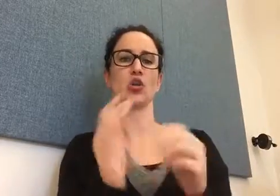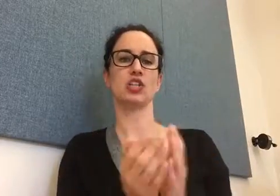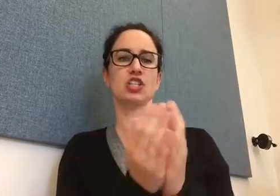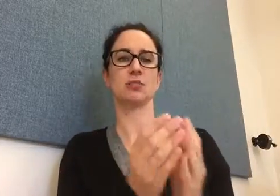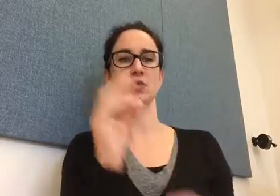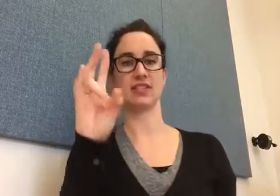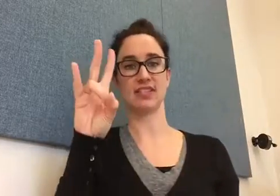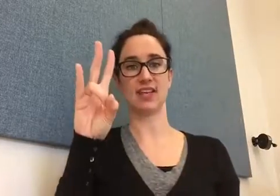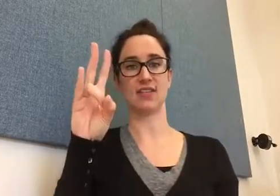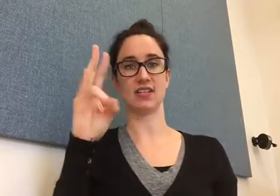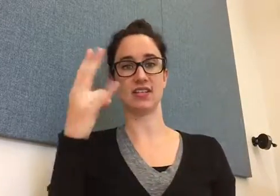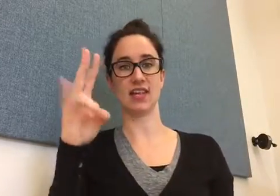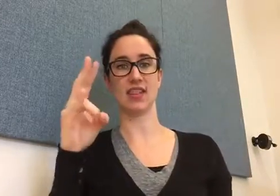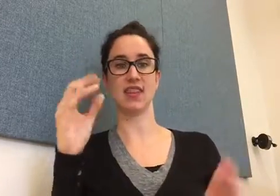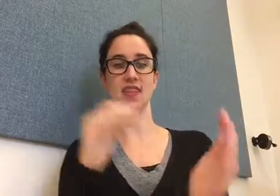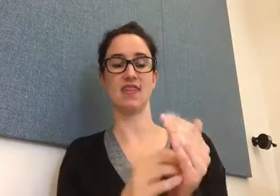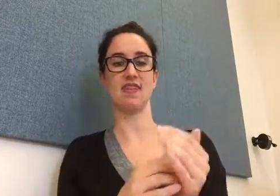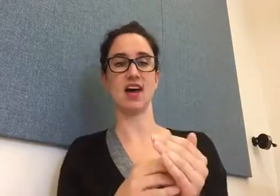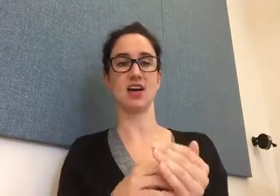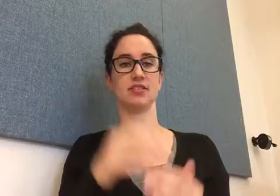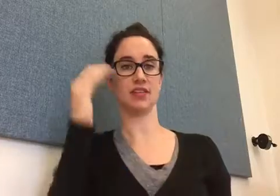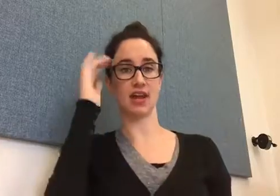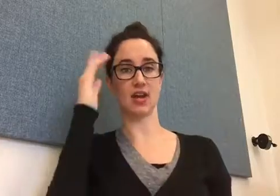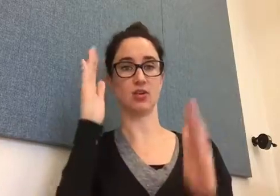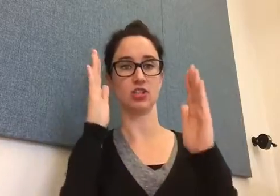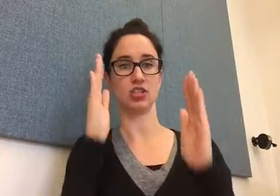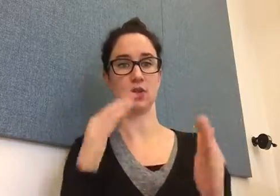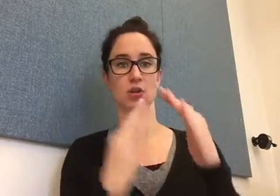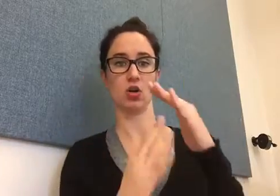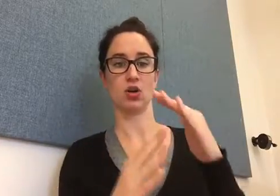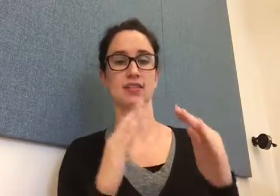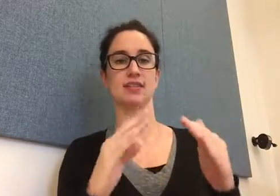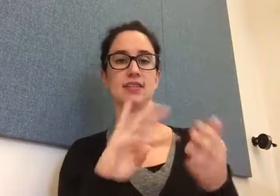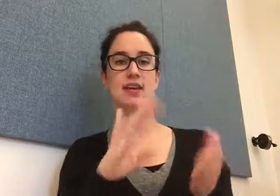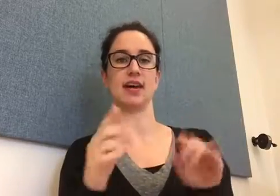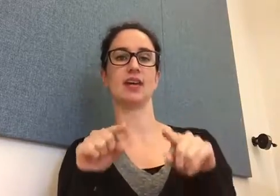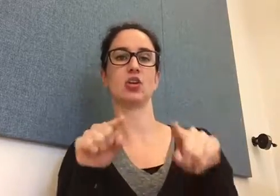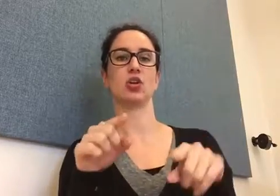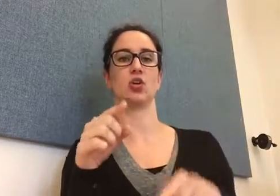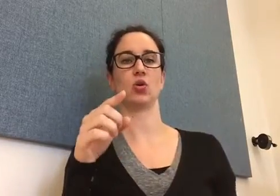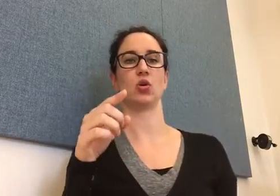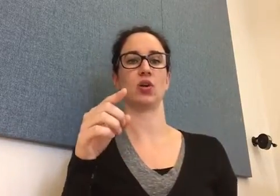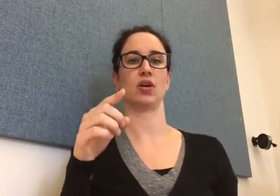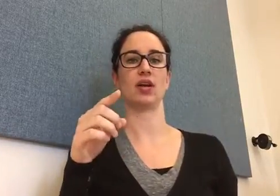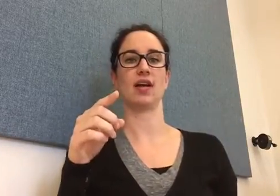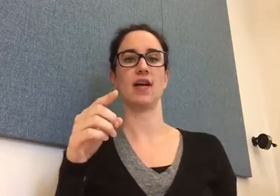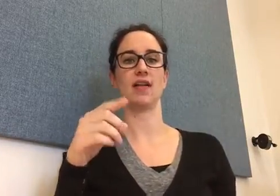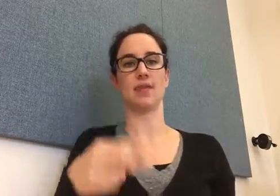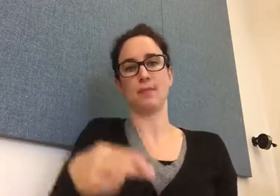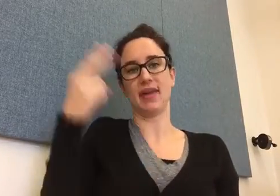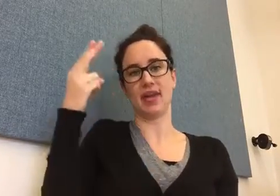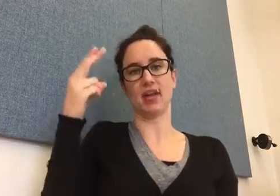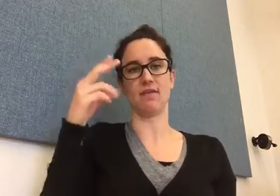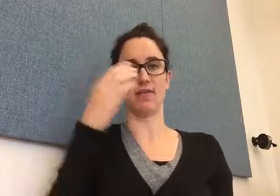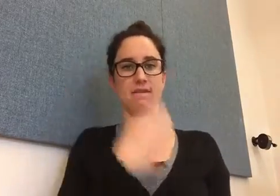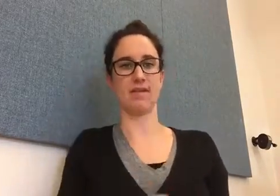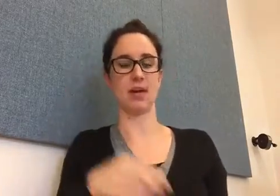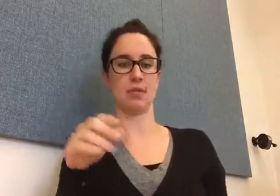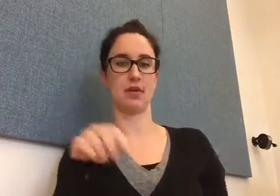immigrants dying during 1847, the peak of the famine period, and another 20,000 dying soon